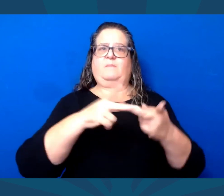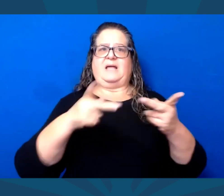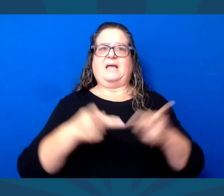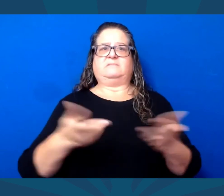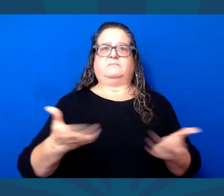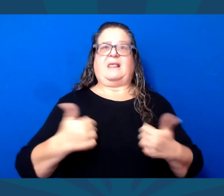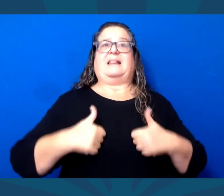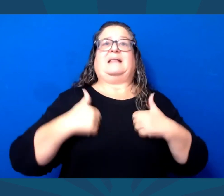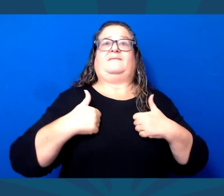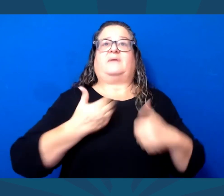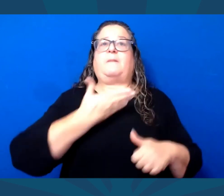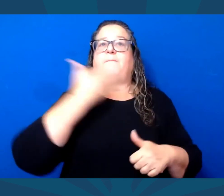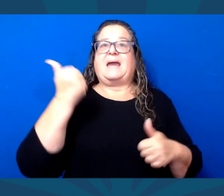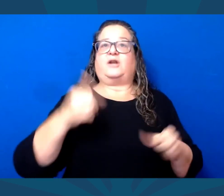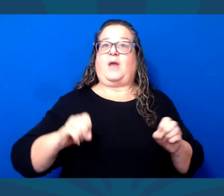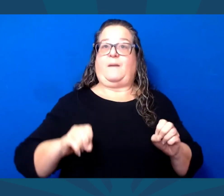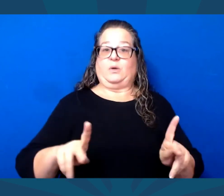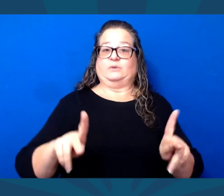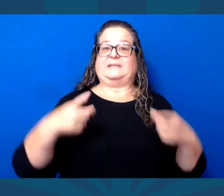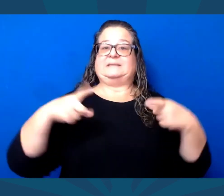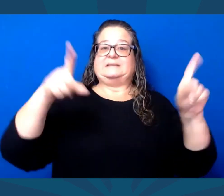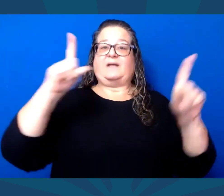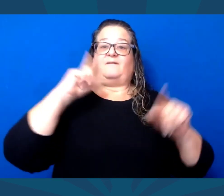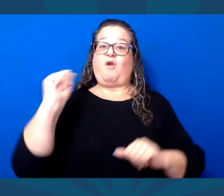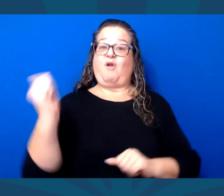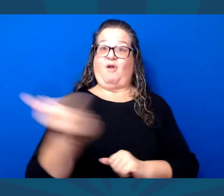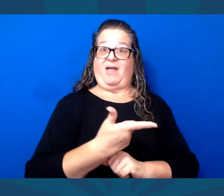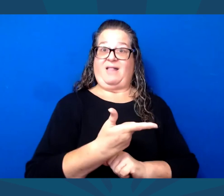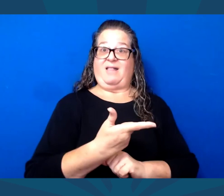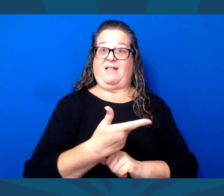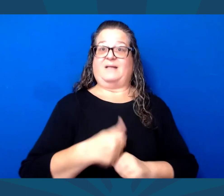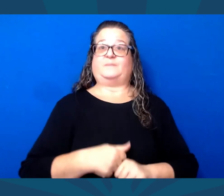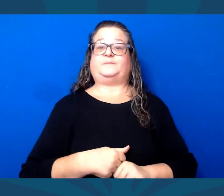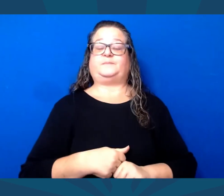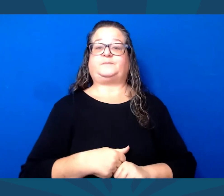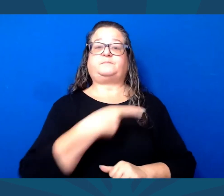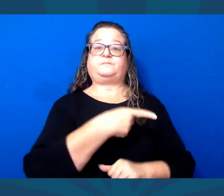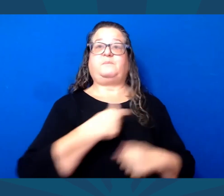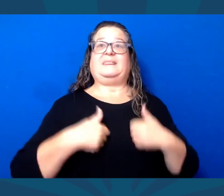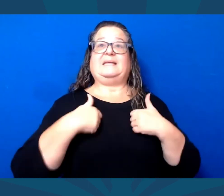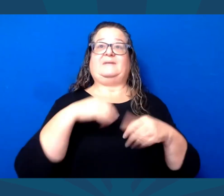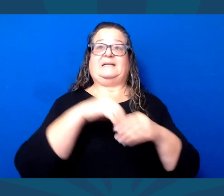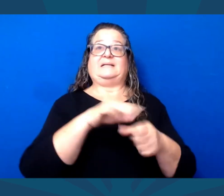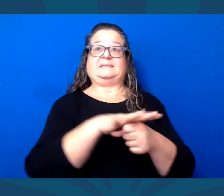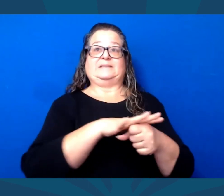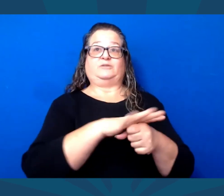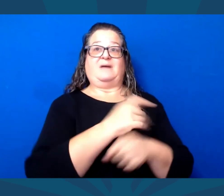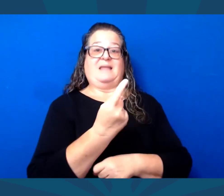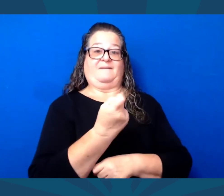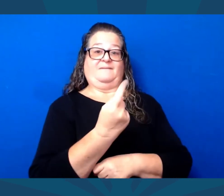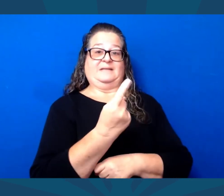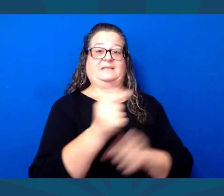Marcelino is committed to making Arizona a place of opportunity and prosperity for all. He lives